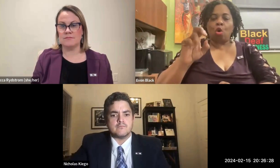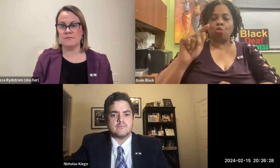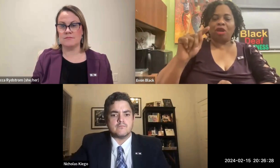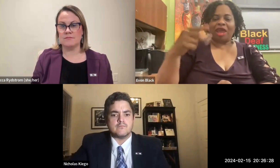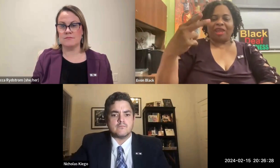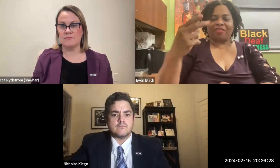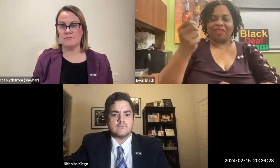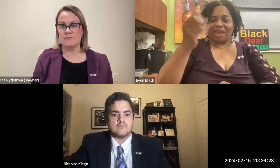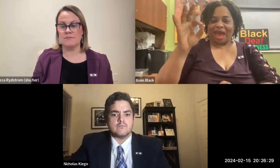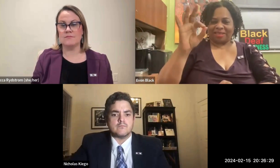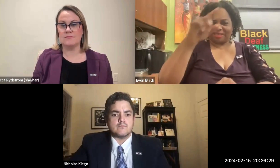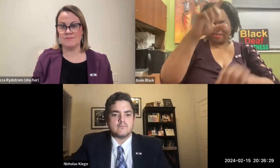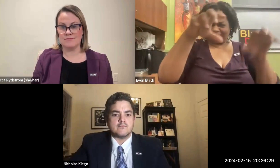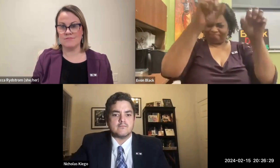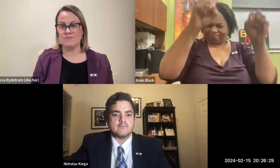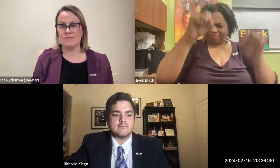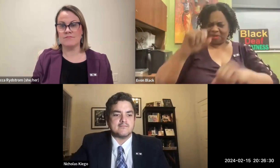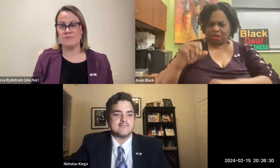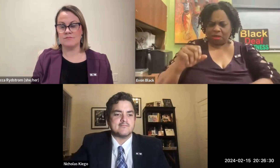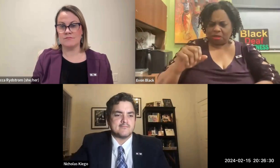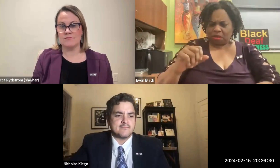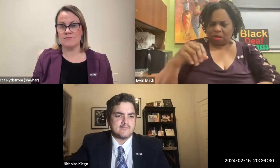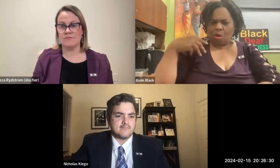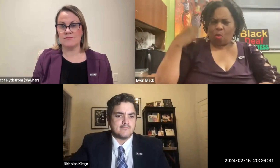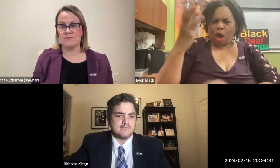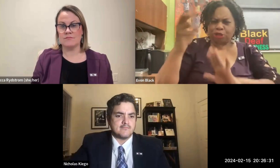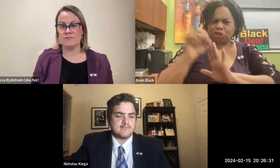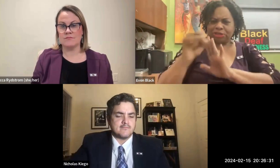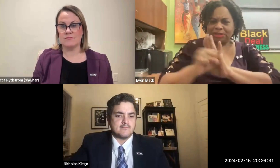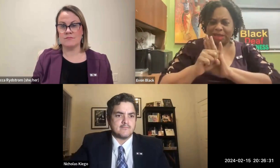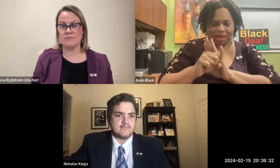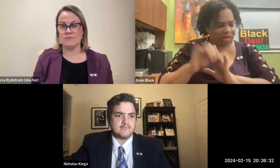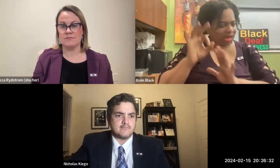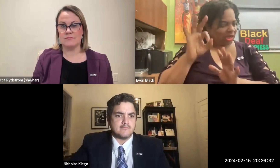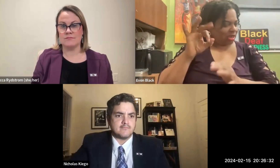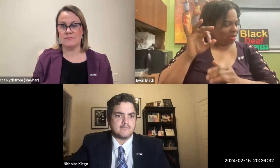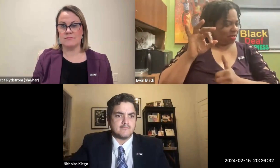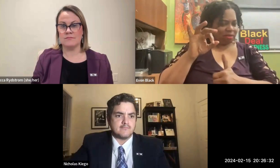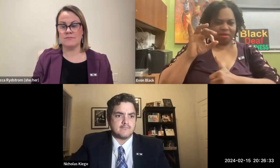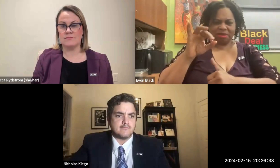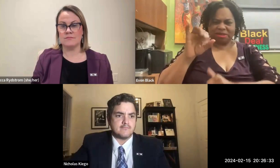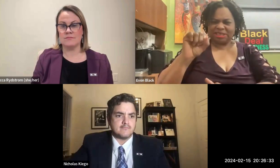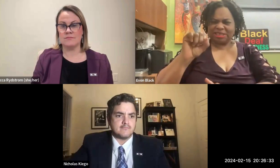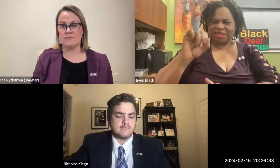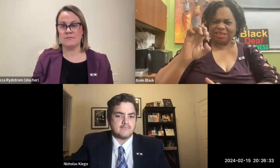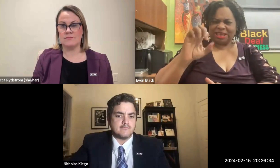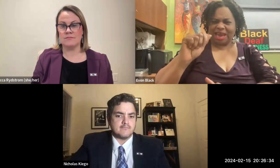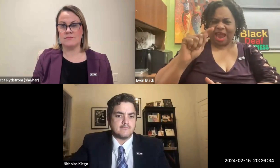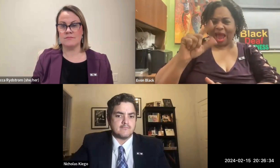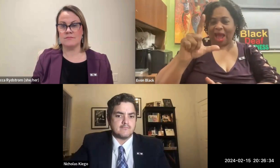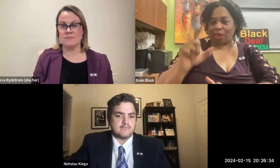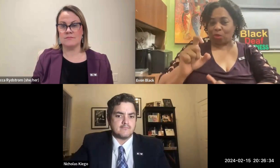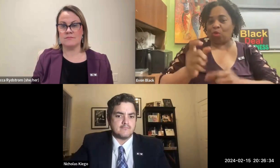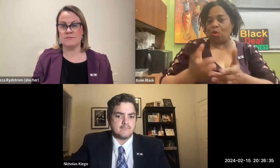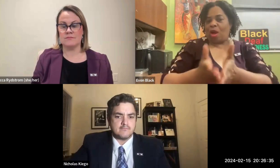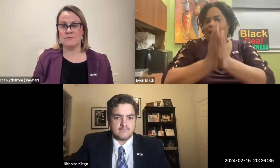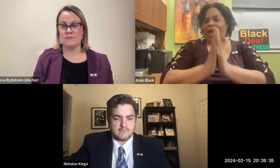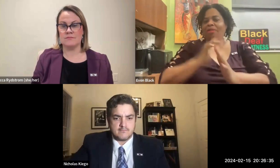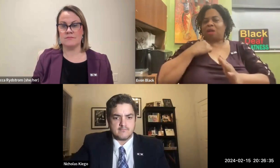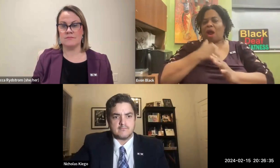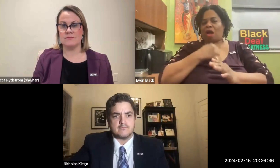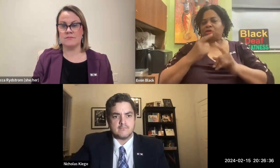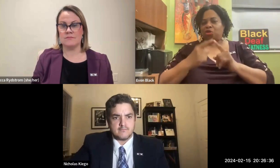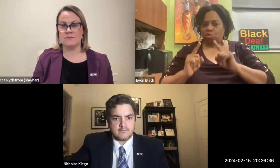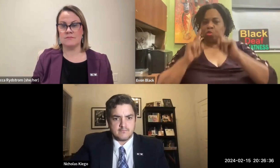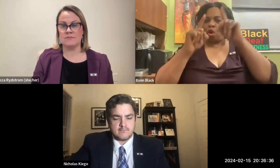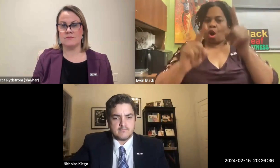of individuals who hosted a Juneteenth celebration in Washington State, which